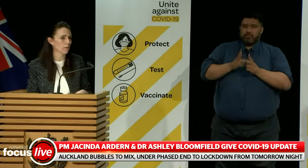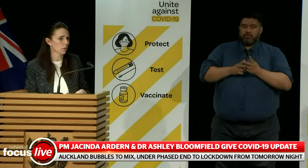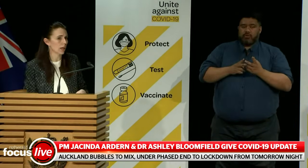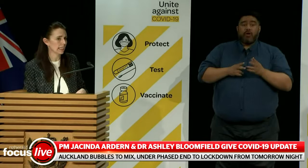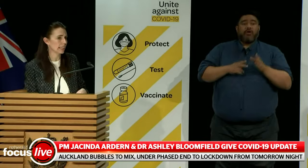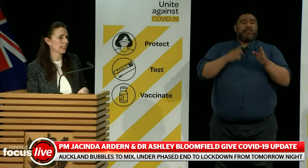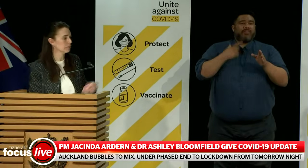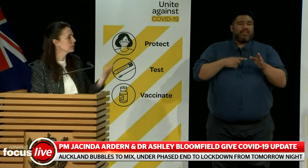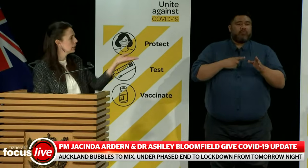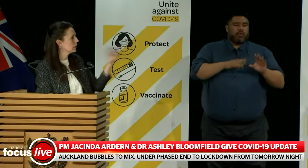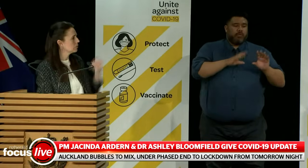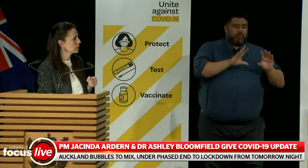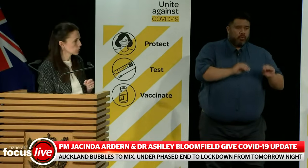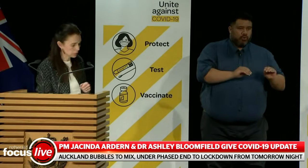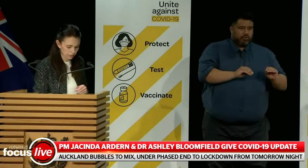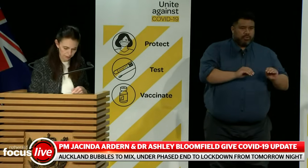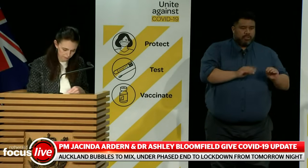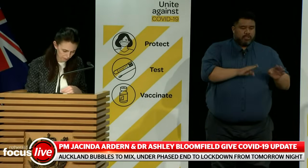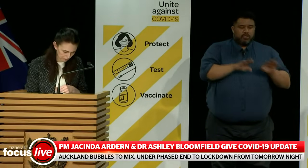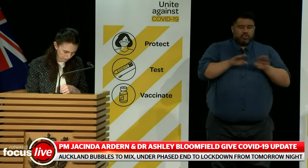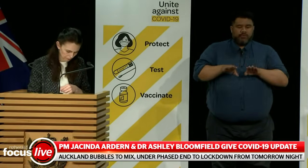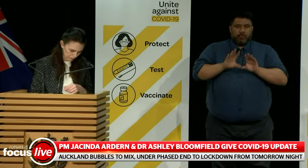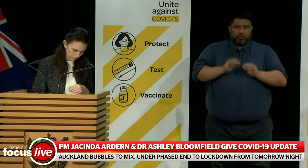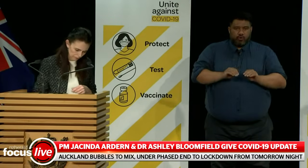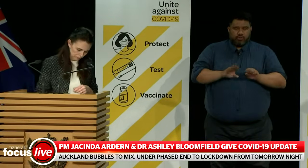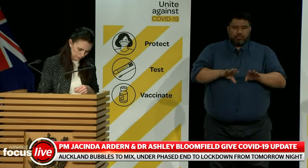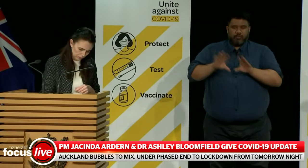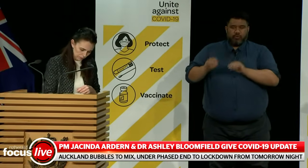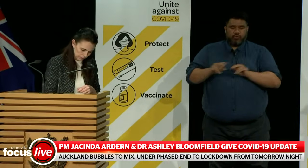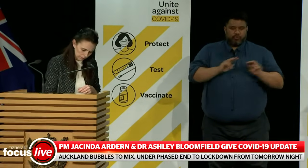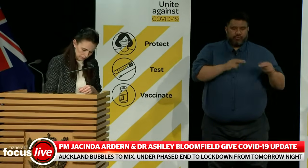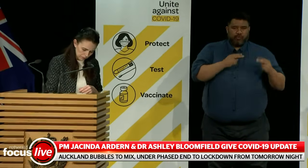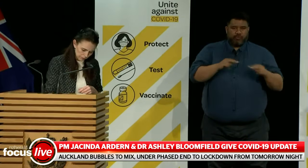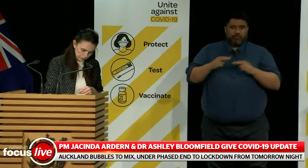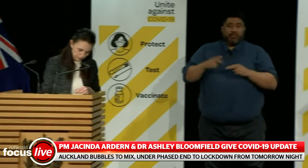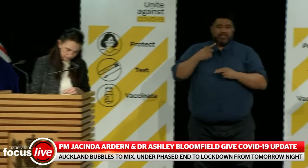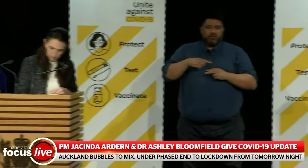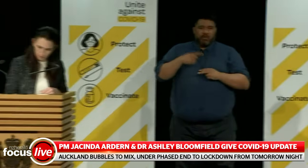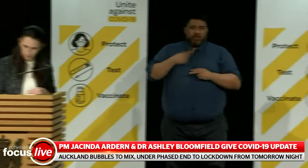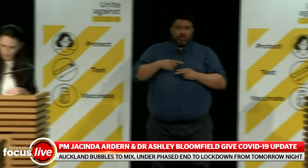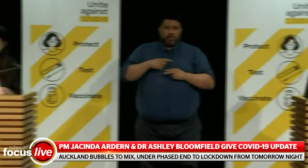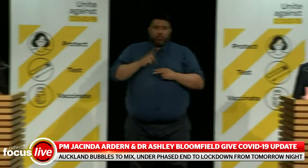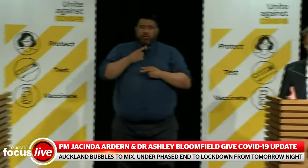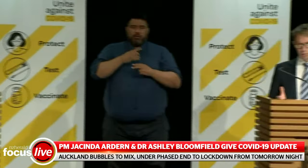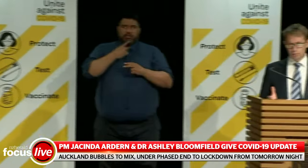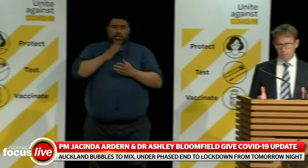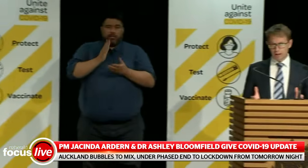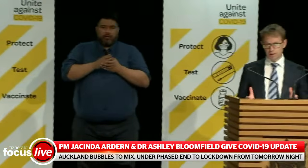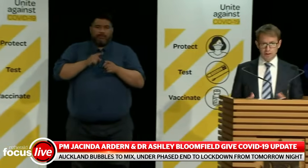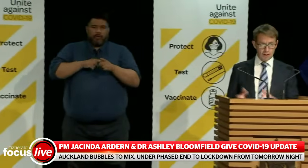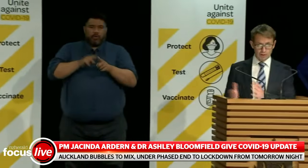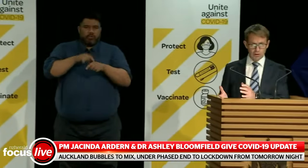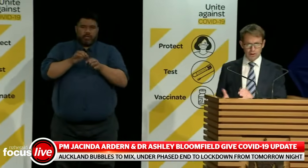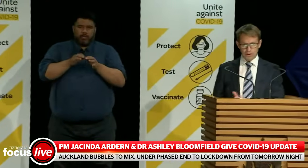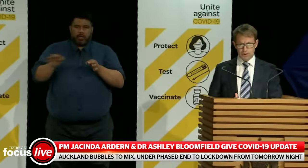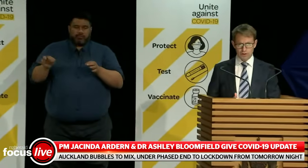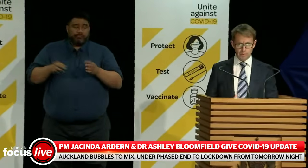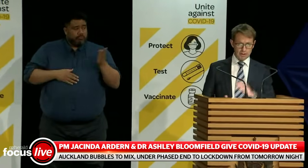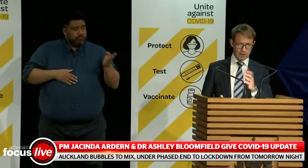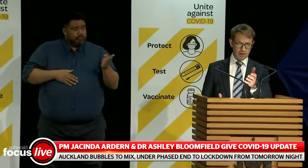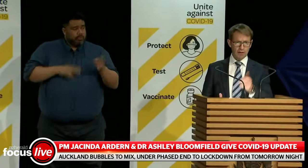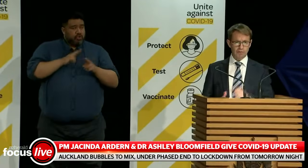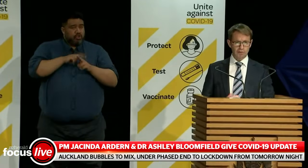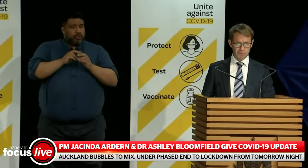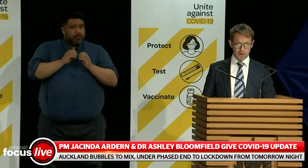to a timeline here. But Dr. Bloomfield. Look, I think the most important thing to say about hospital capacity, including